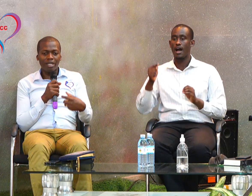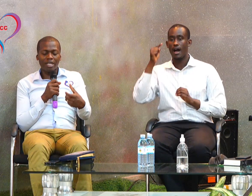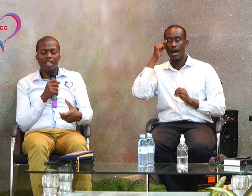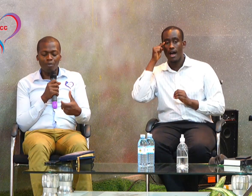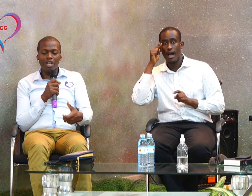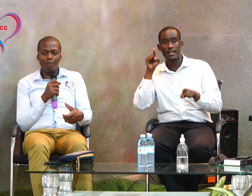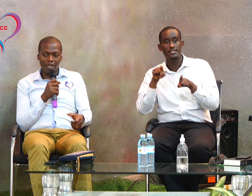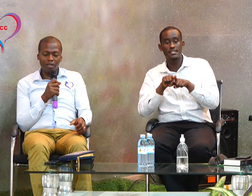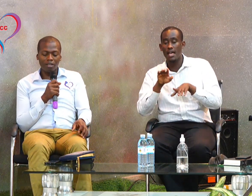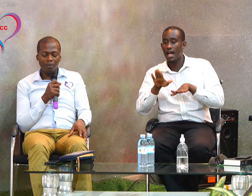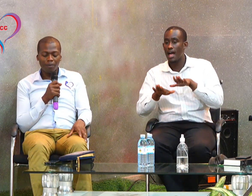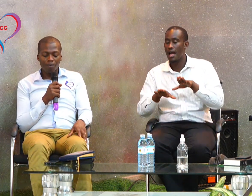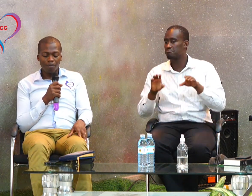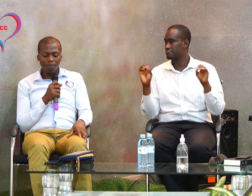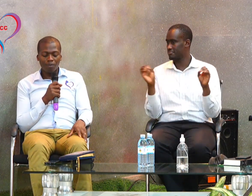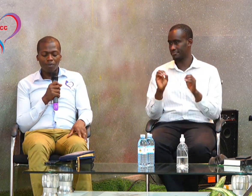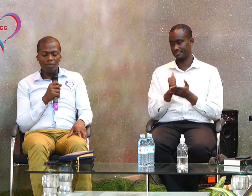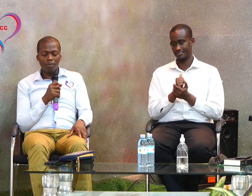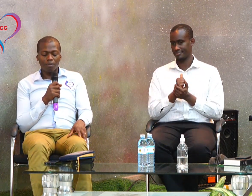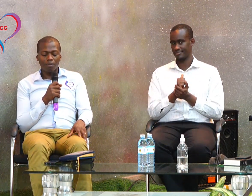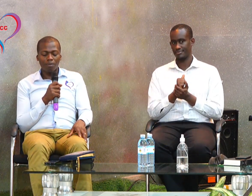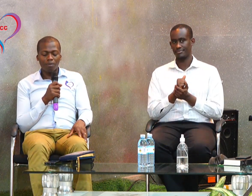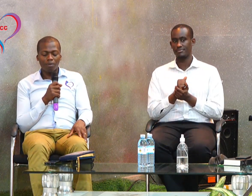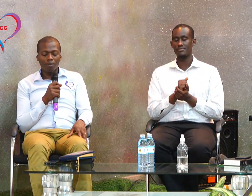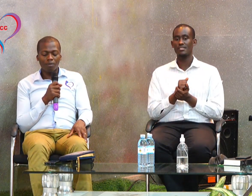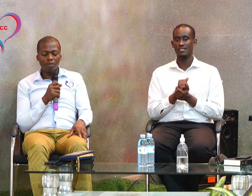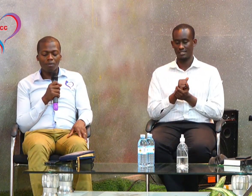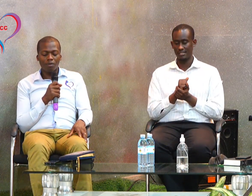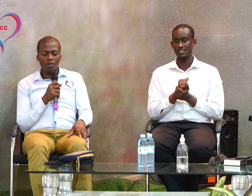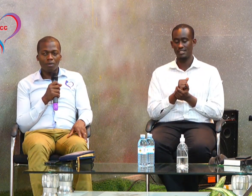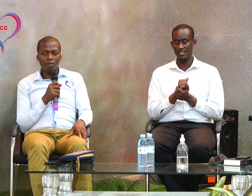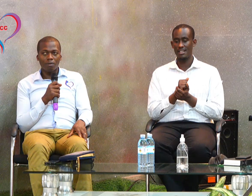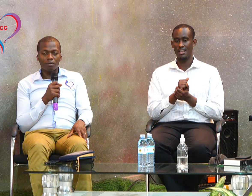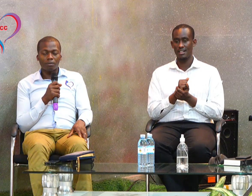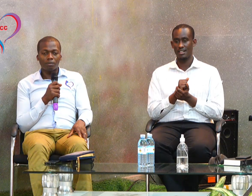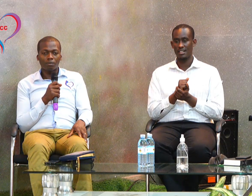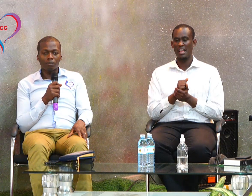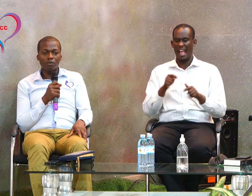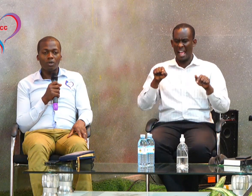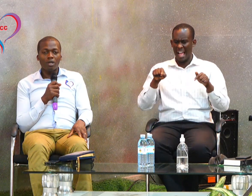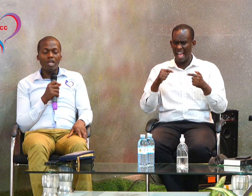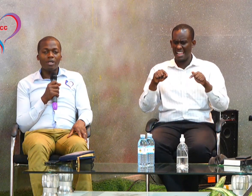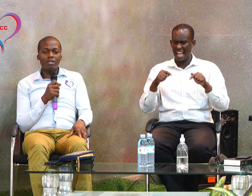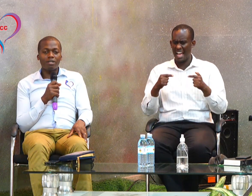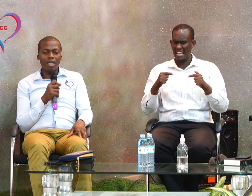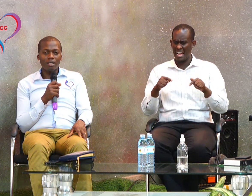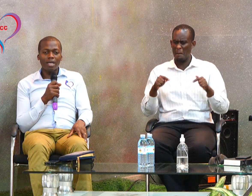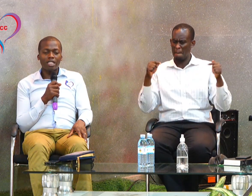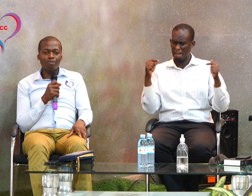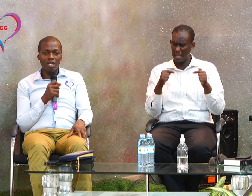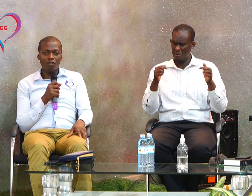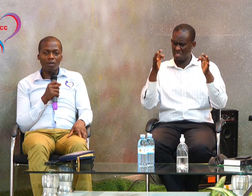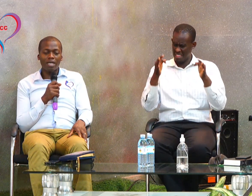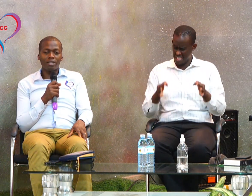the same as other body parts. Terichintu chiruma kunsiku vako, nga totegede chakuleta. There is nothing